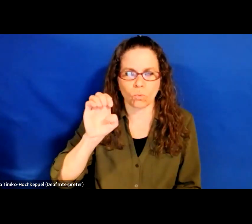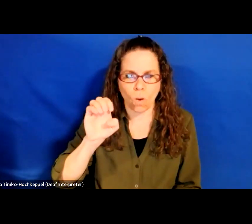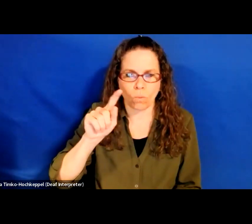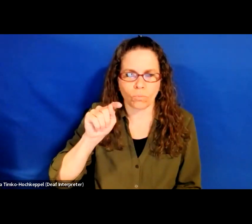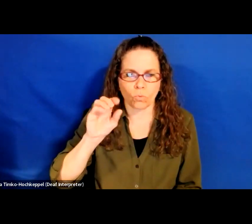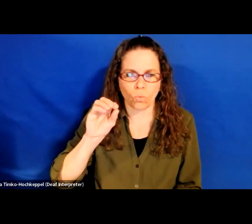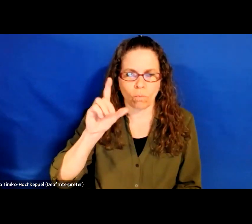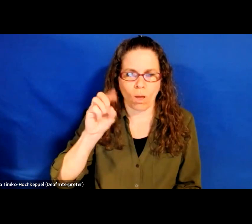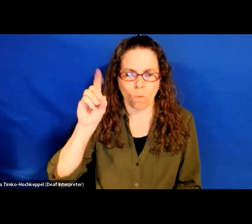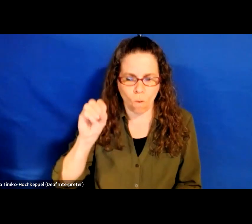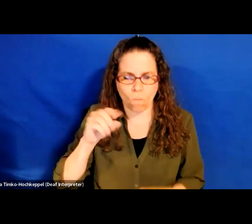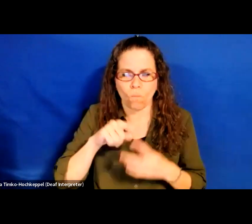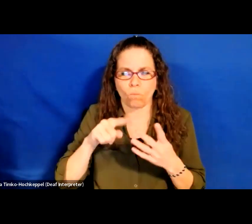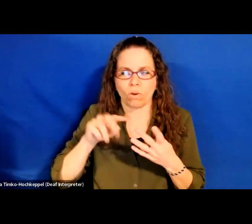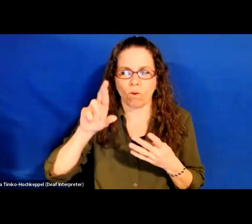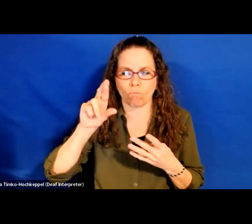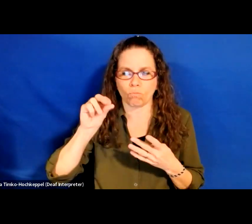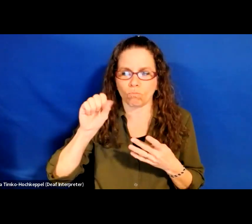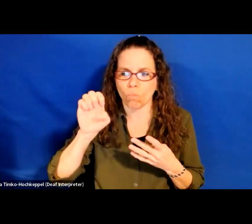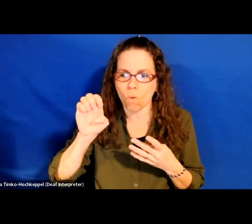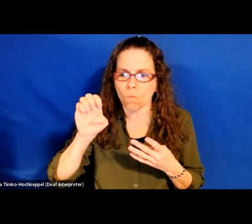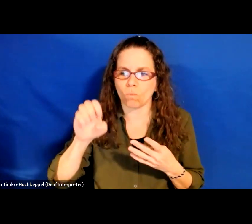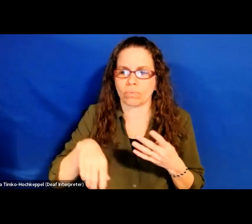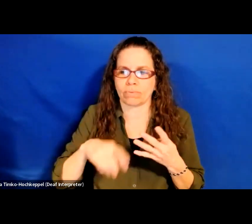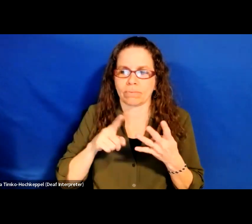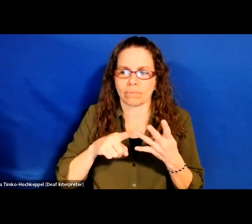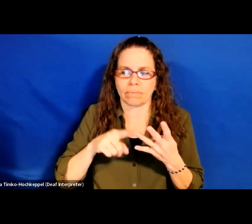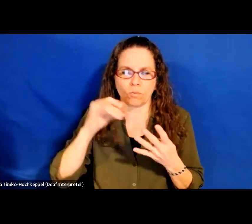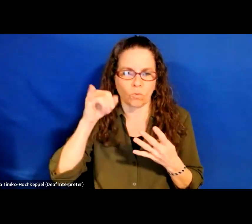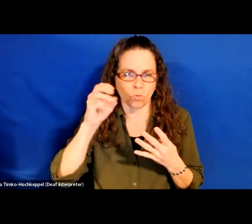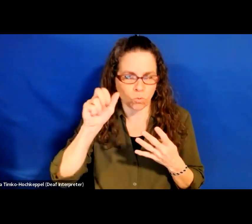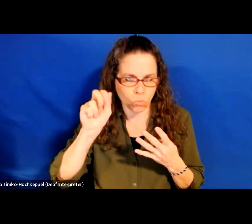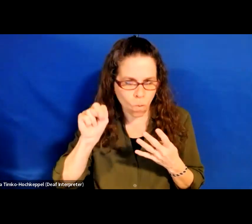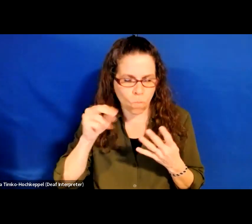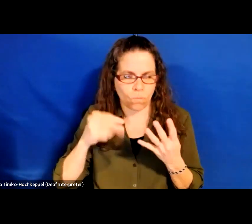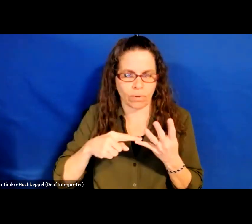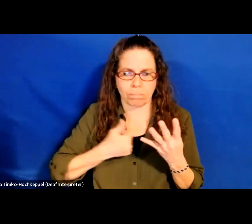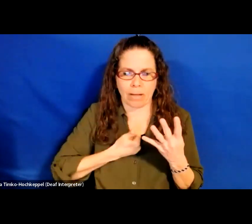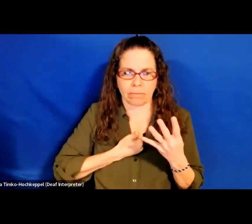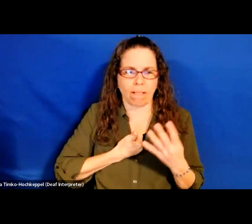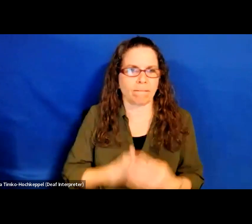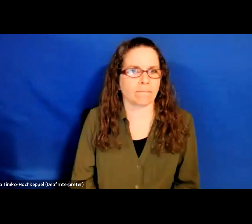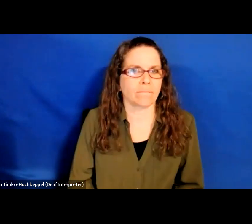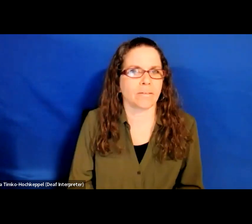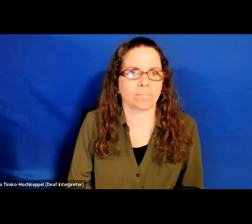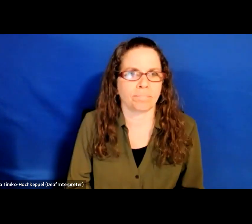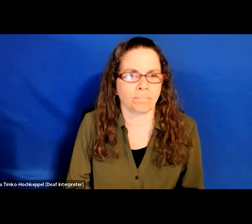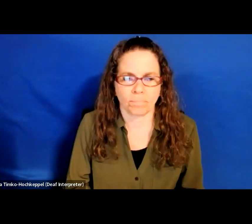or? Joe is a deaf interpreter and Rose is an ASL interpreter. Thank you.